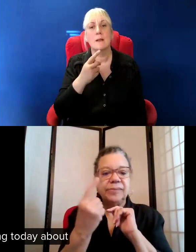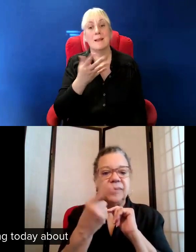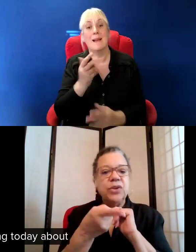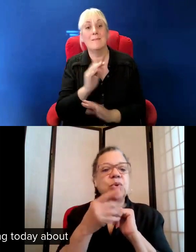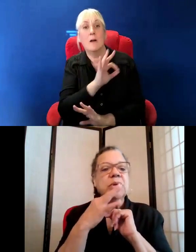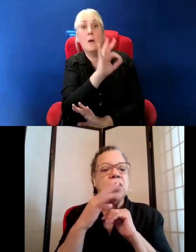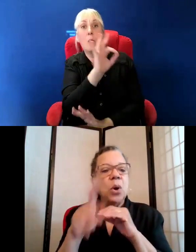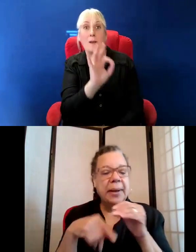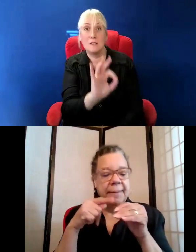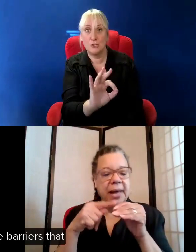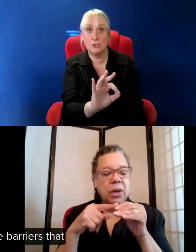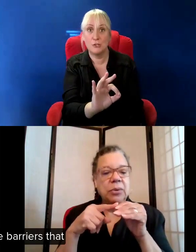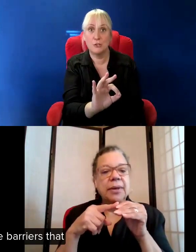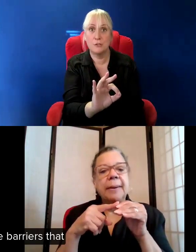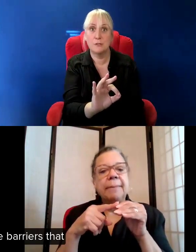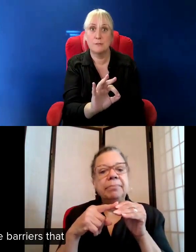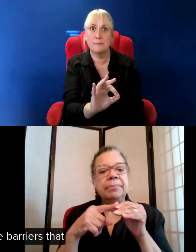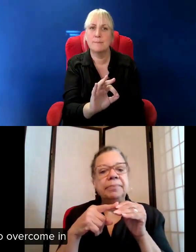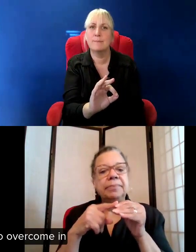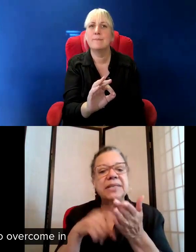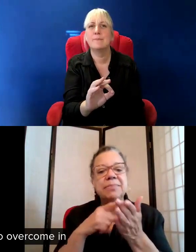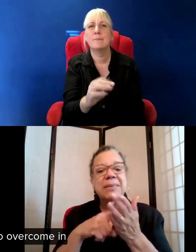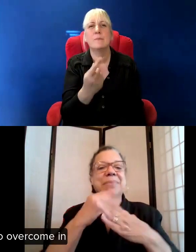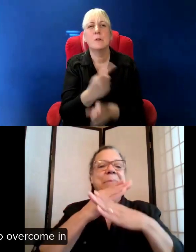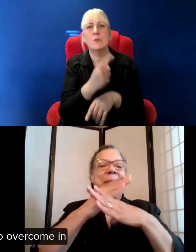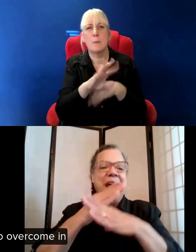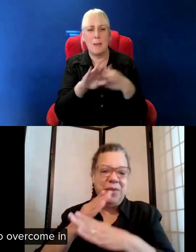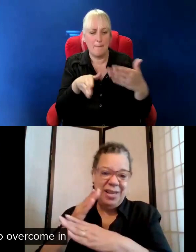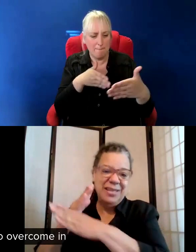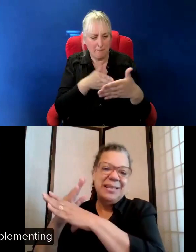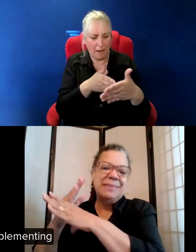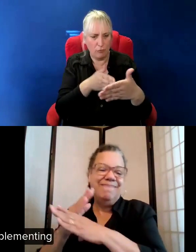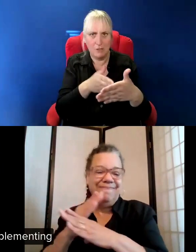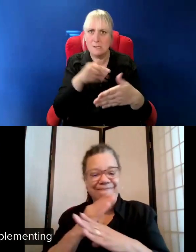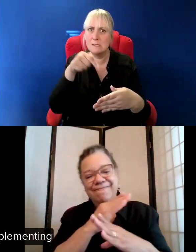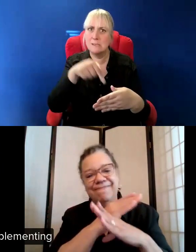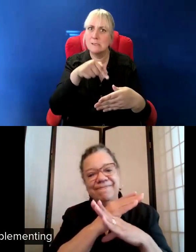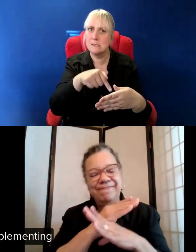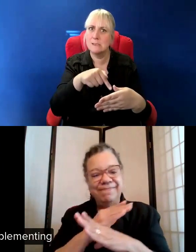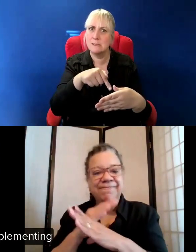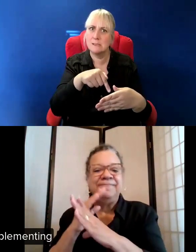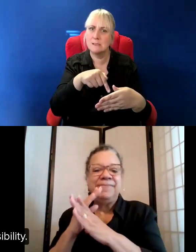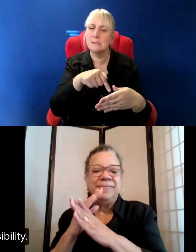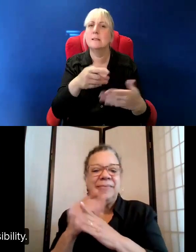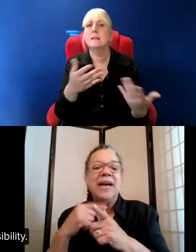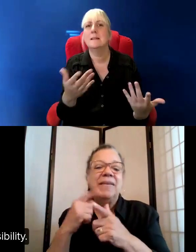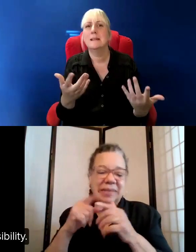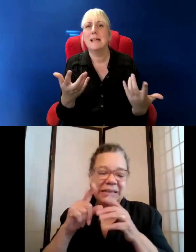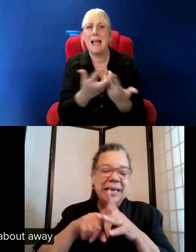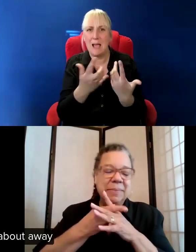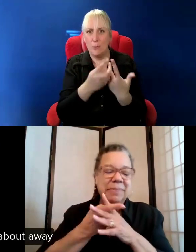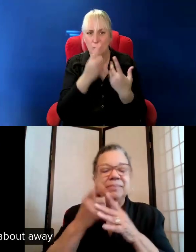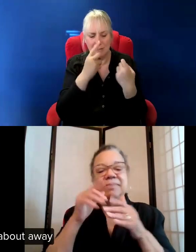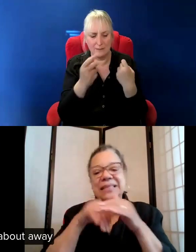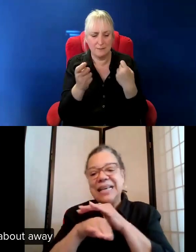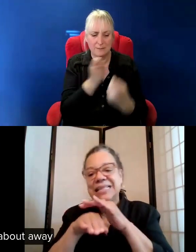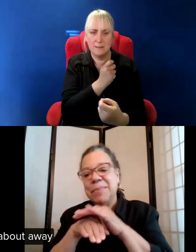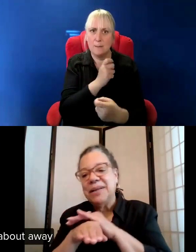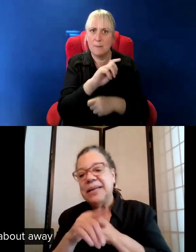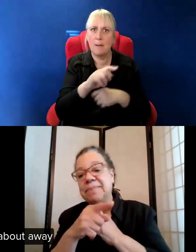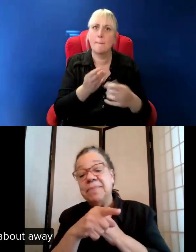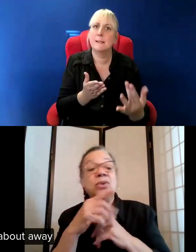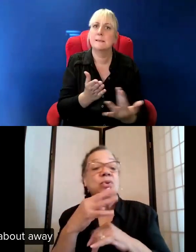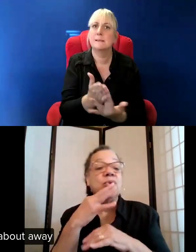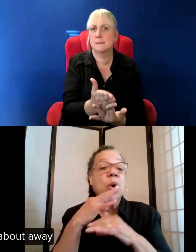there about sometimes the barriers that we just have to overcome in terms of implementing accessibility. You talked